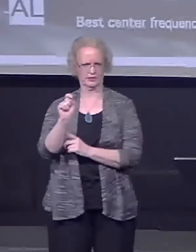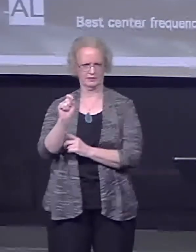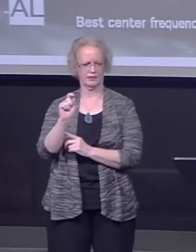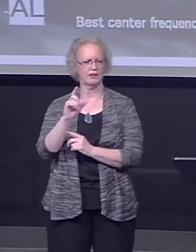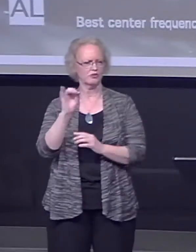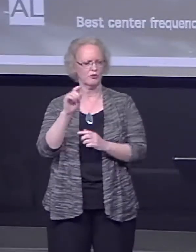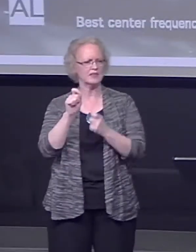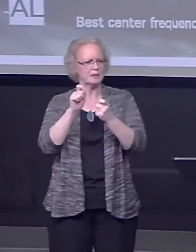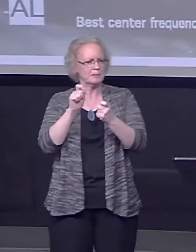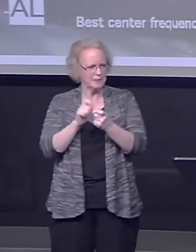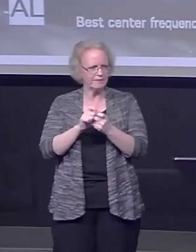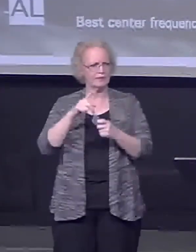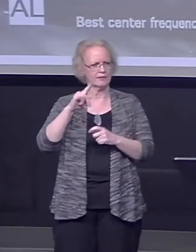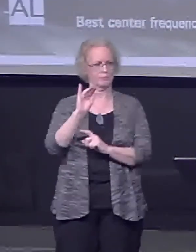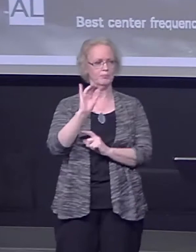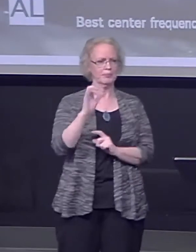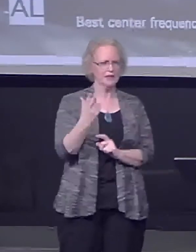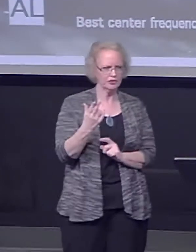more broadly